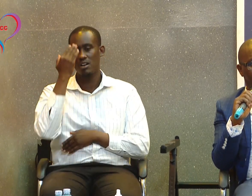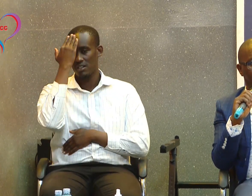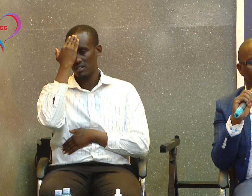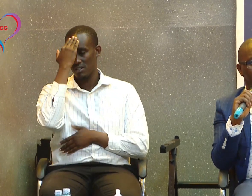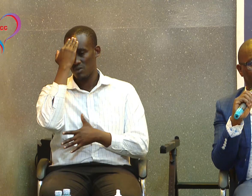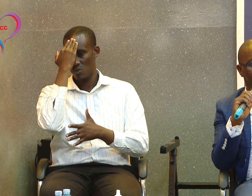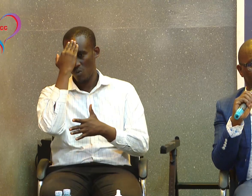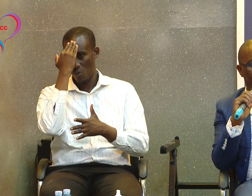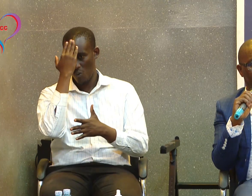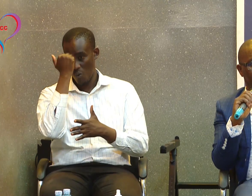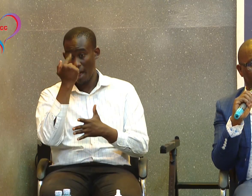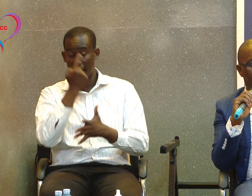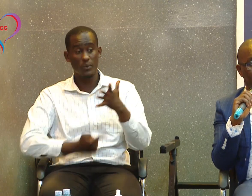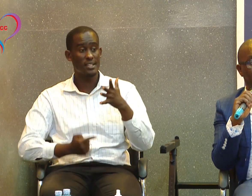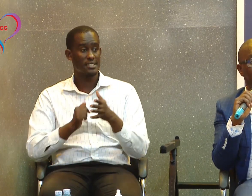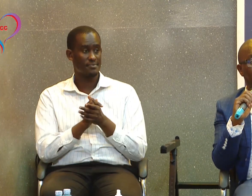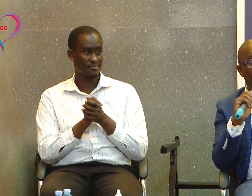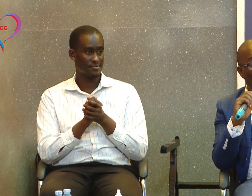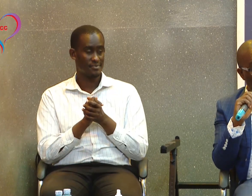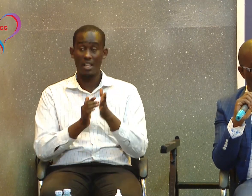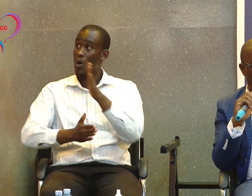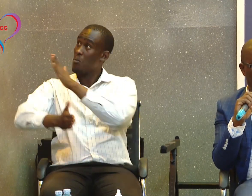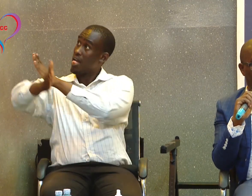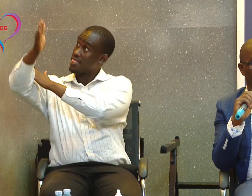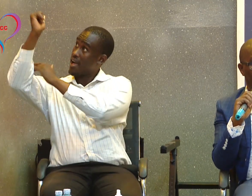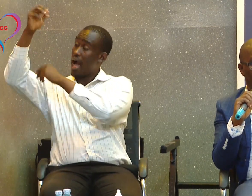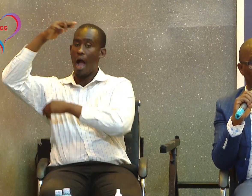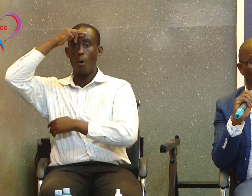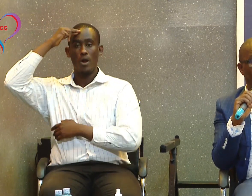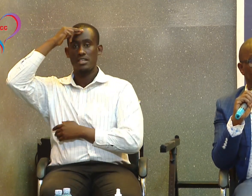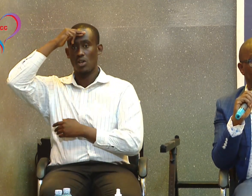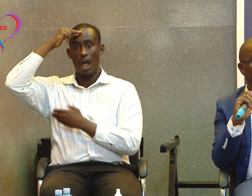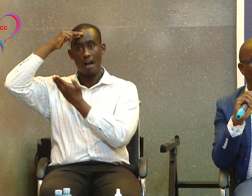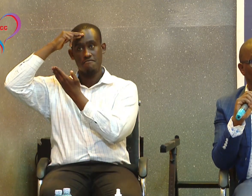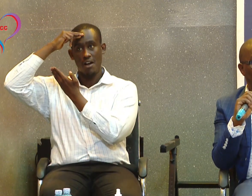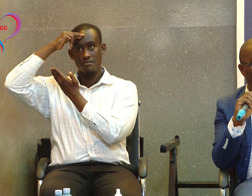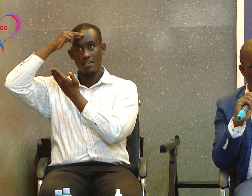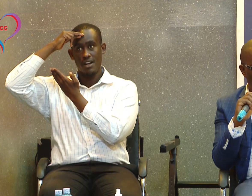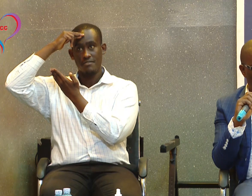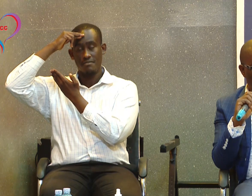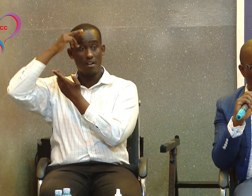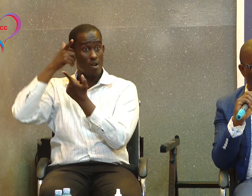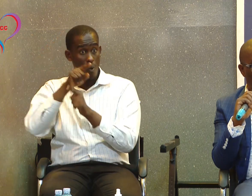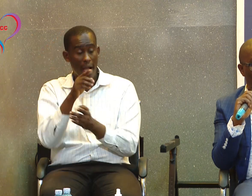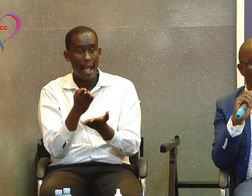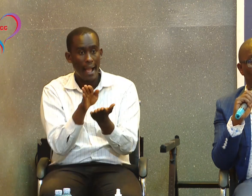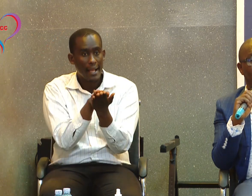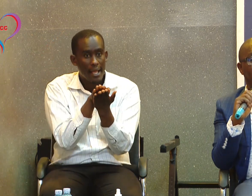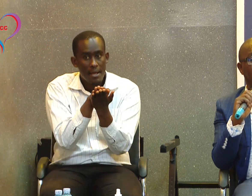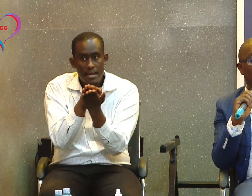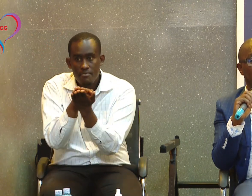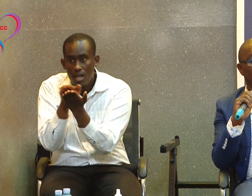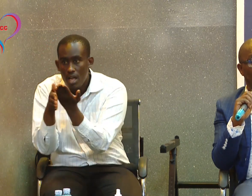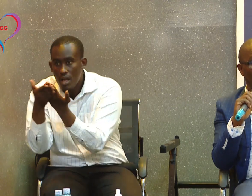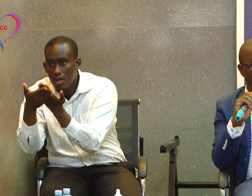lwaki omutonzi yabatonda n'abaleeta wano ku nsi. He has a reason. Why is keeping you? Why